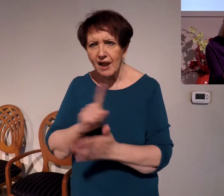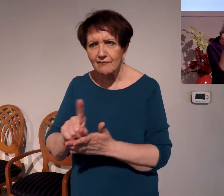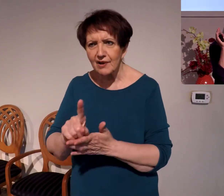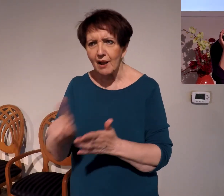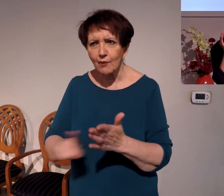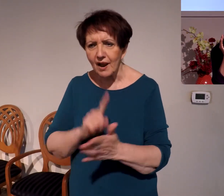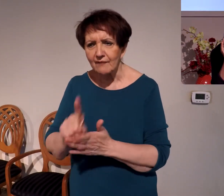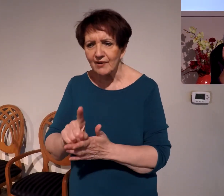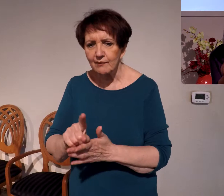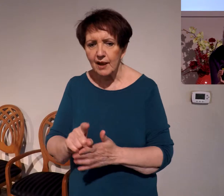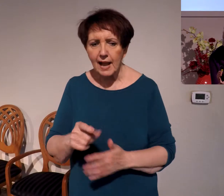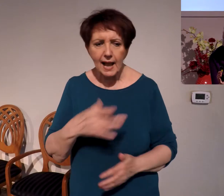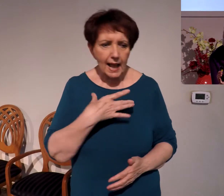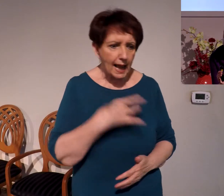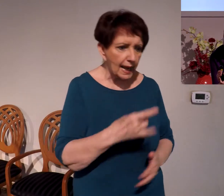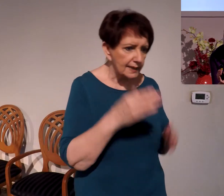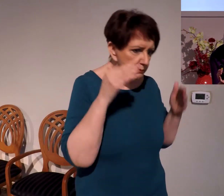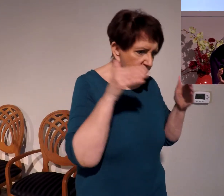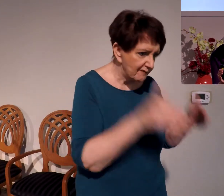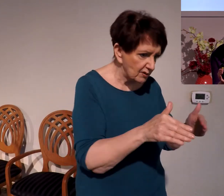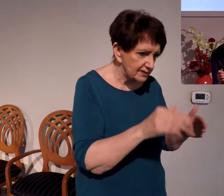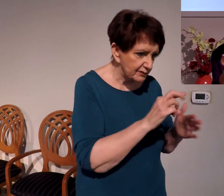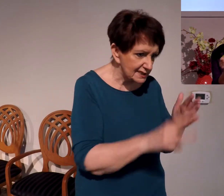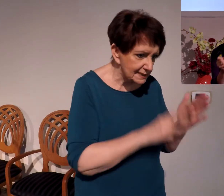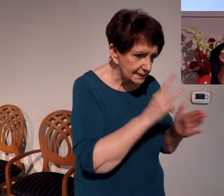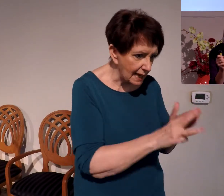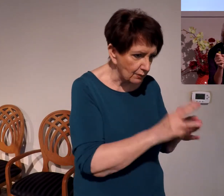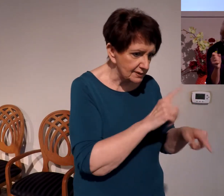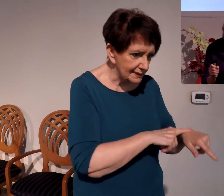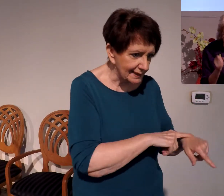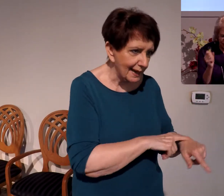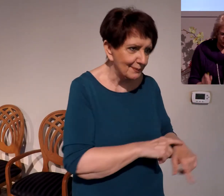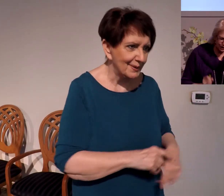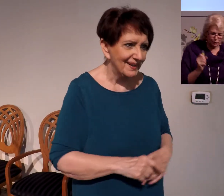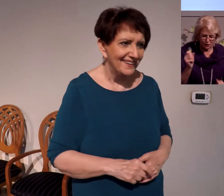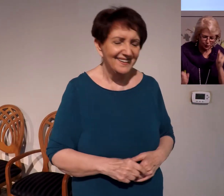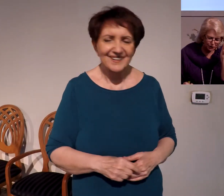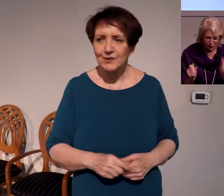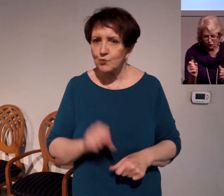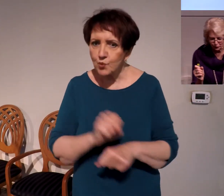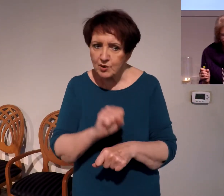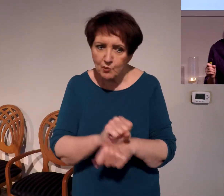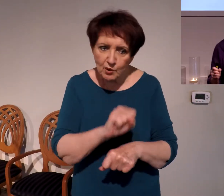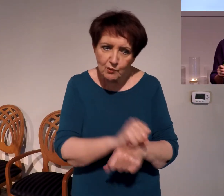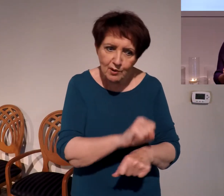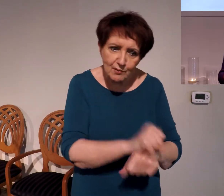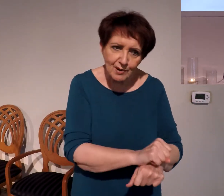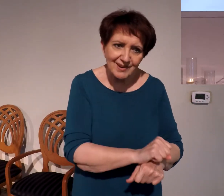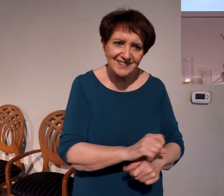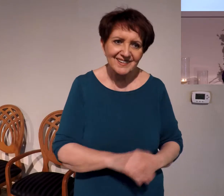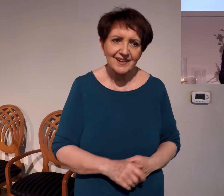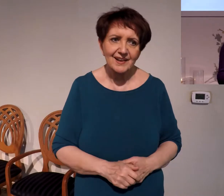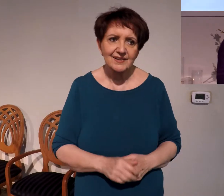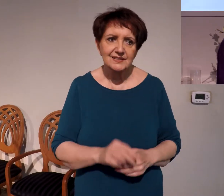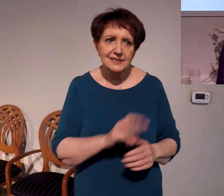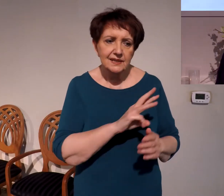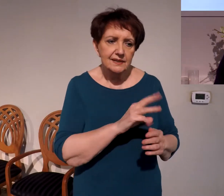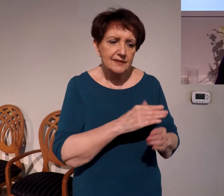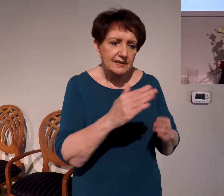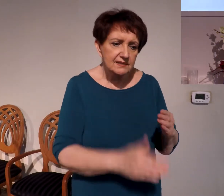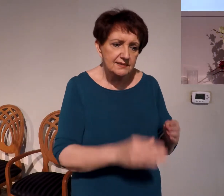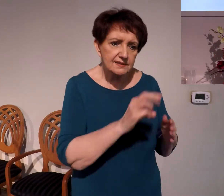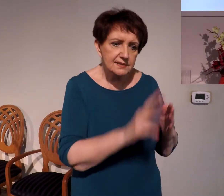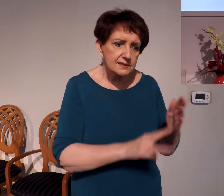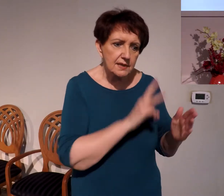But I like being focused for 6 hours at a time. I'm working, and then at the end of 6 hours,